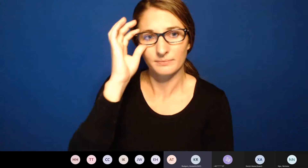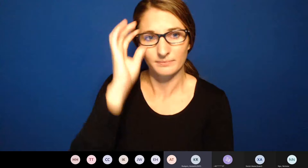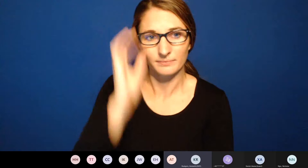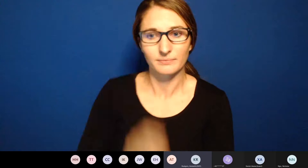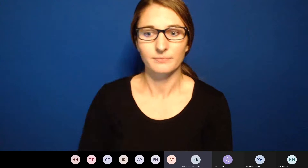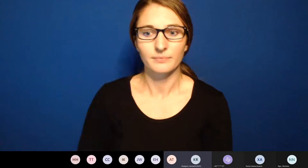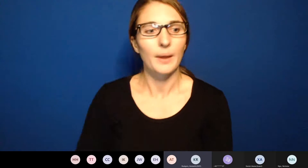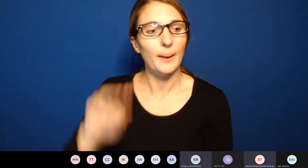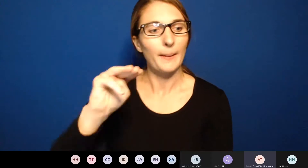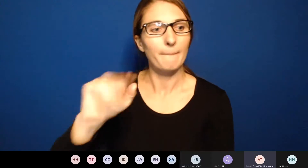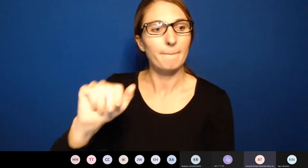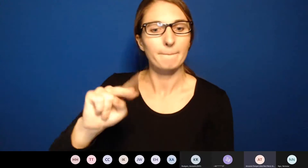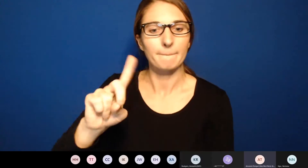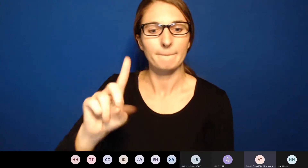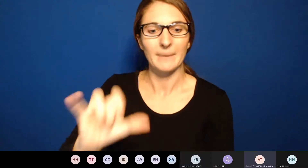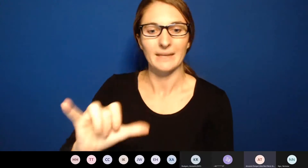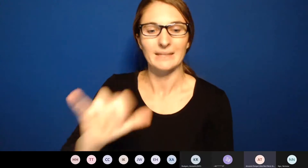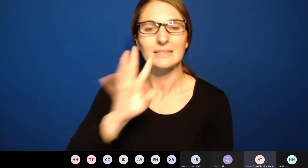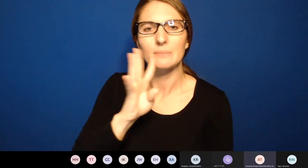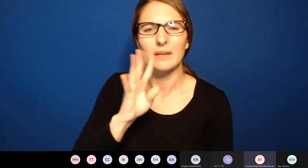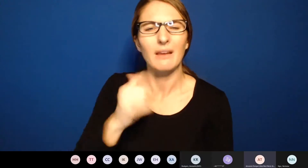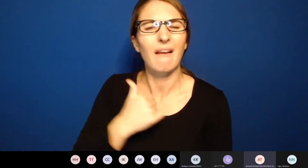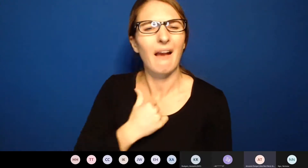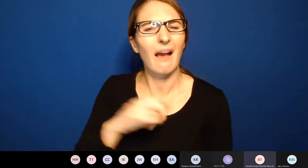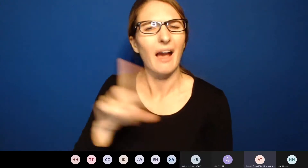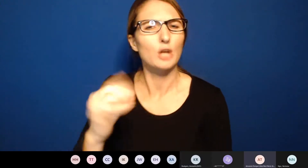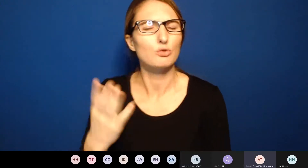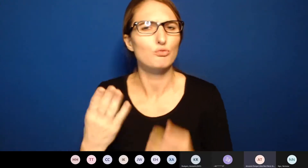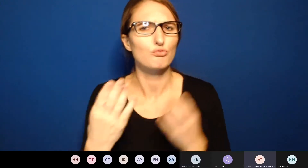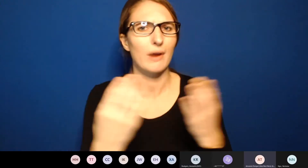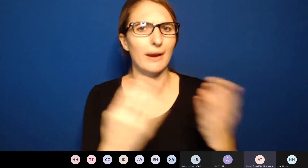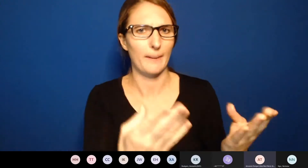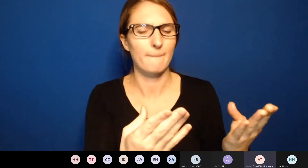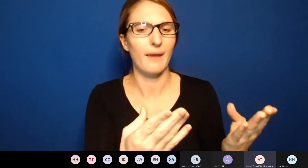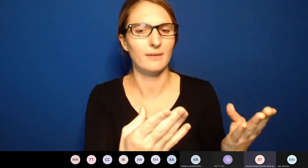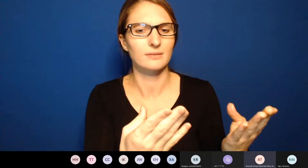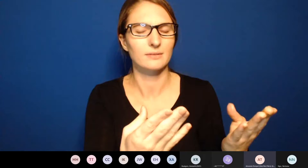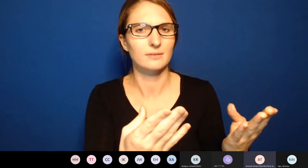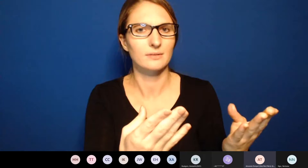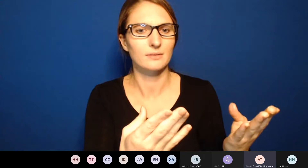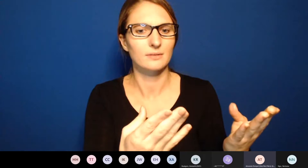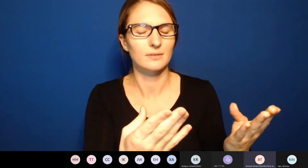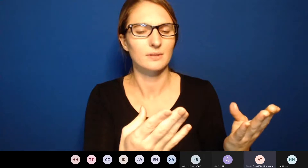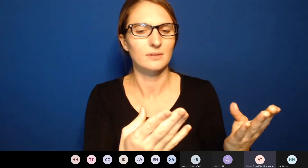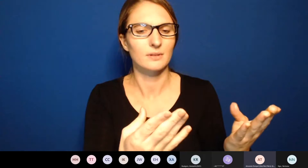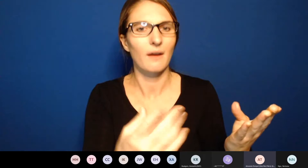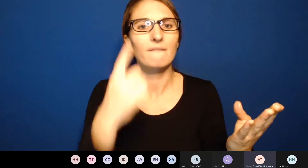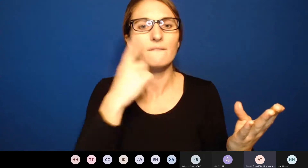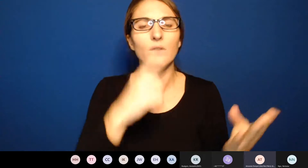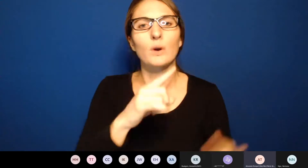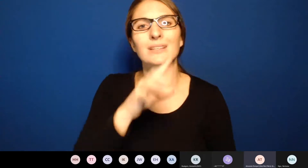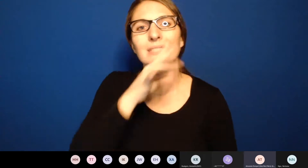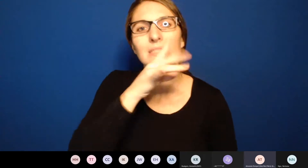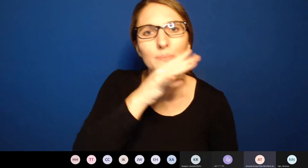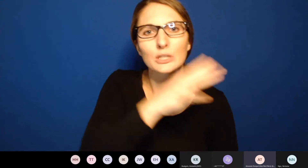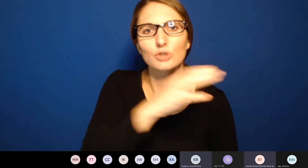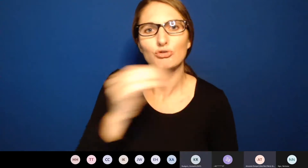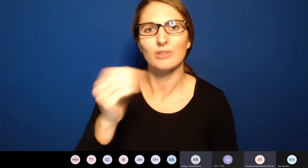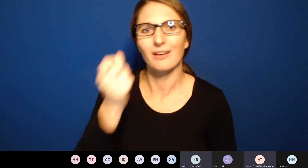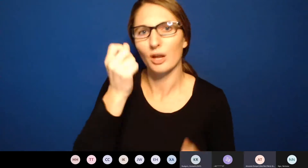This is Mandy. I would recommend, just for plain speech and understanding for